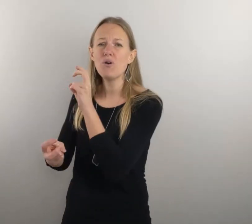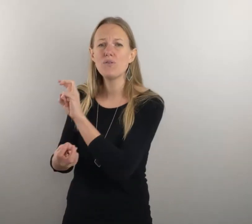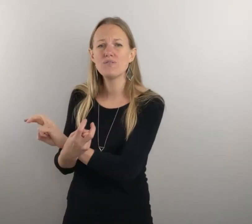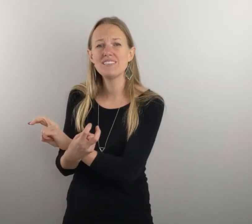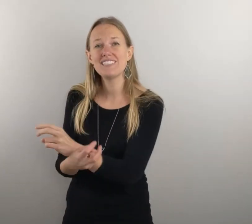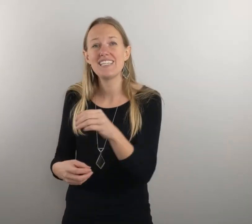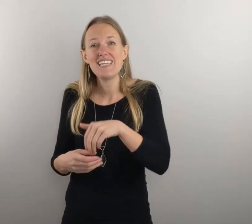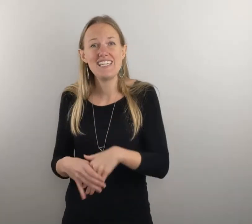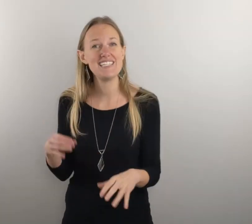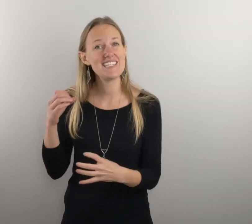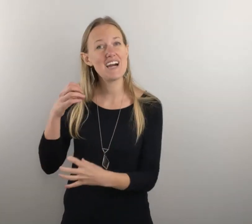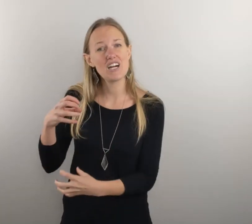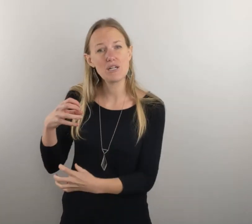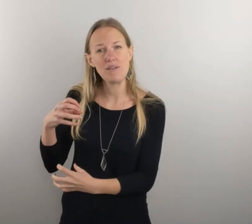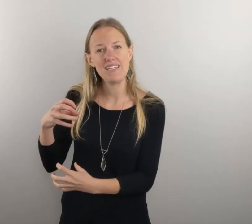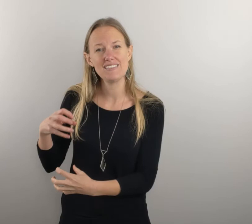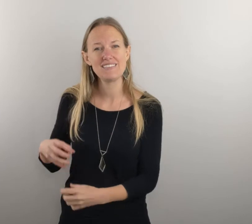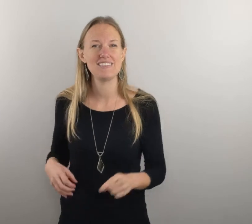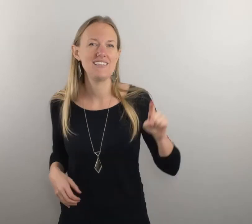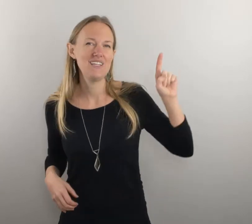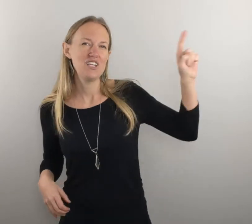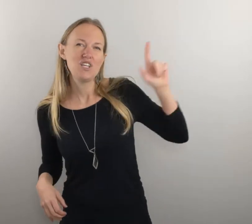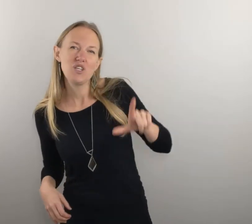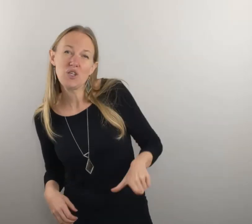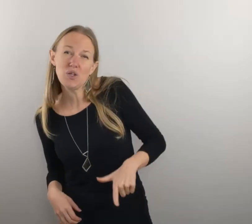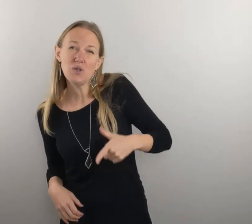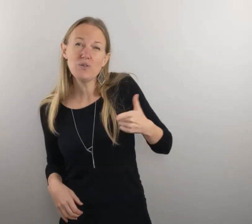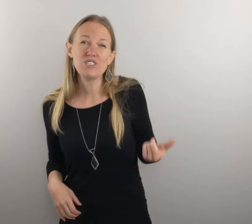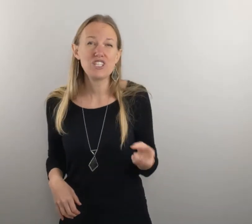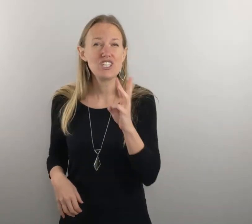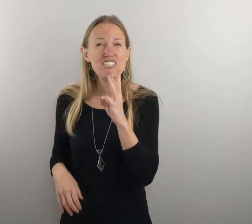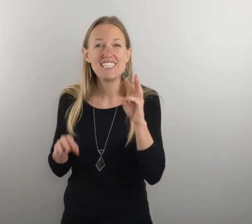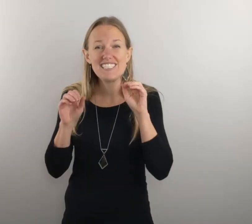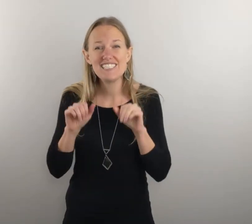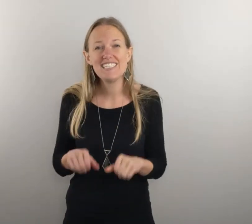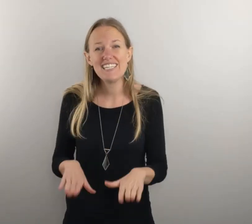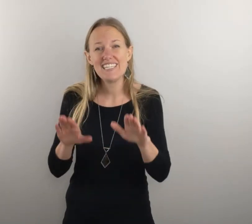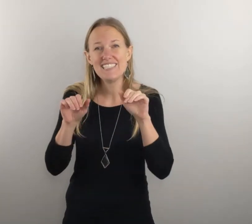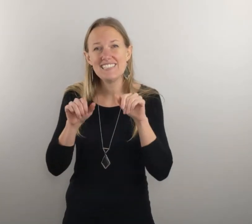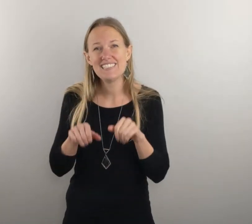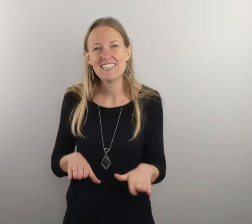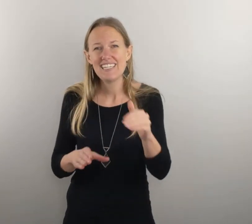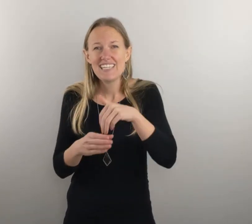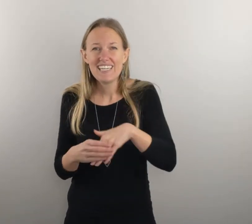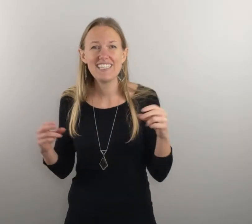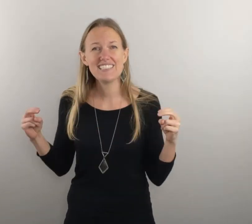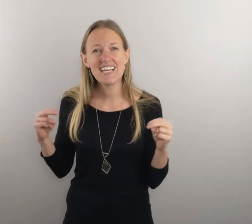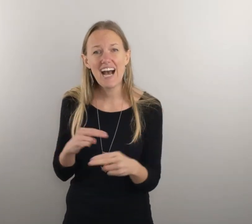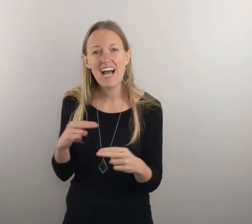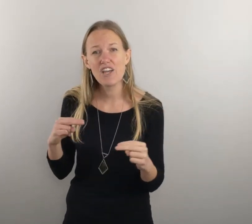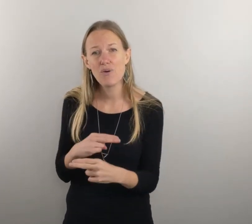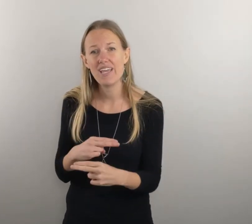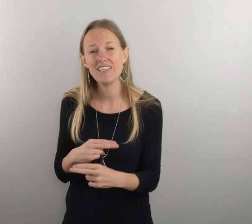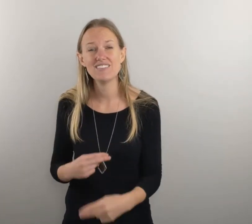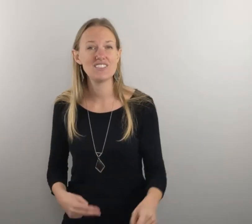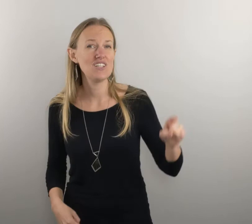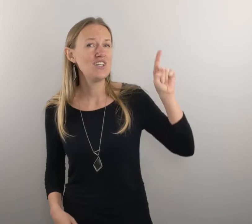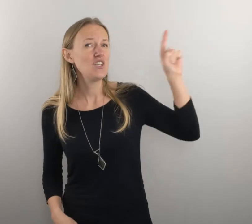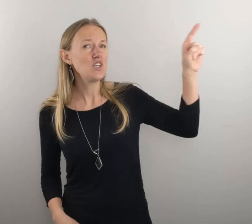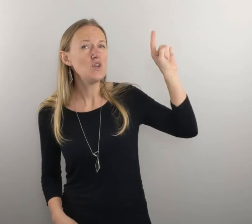bones into armies. You turn seas into highways. You are